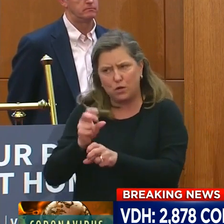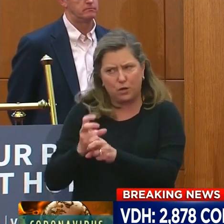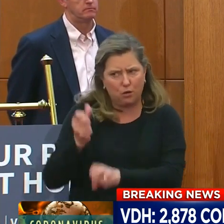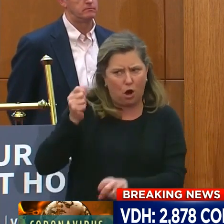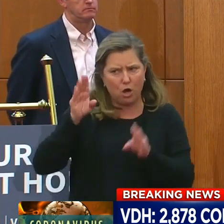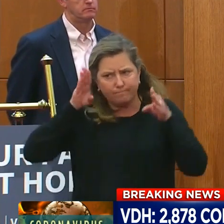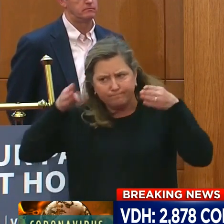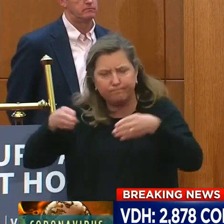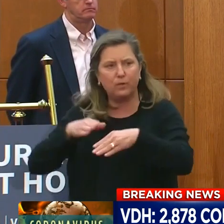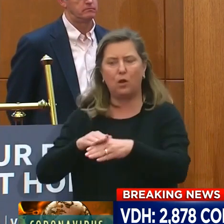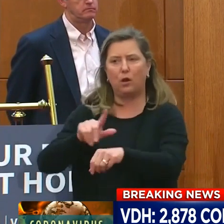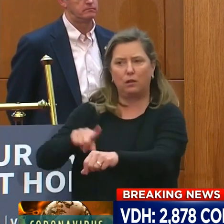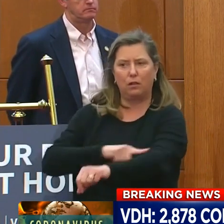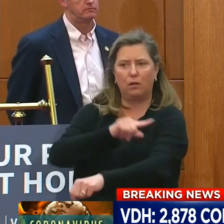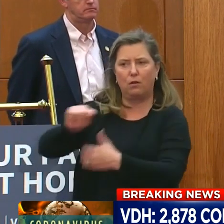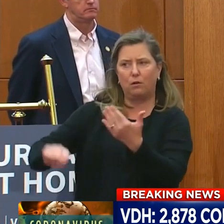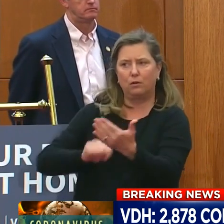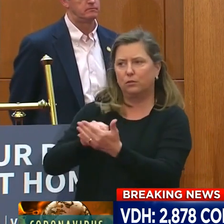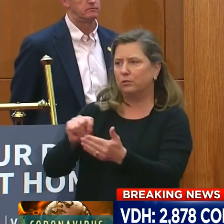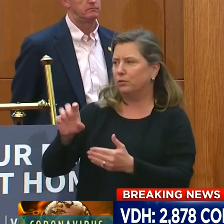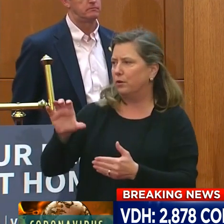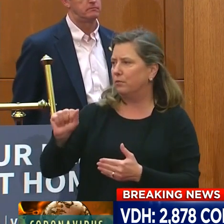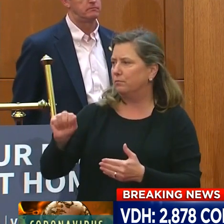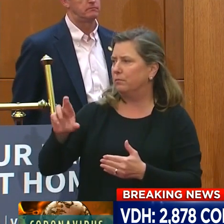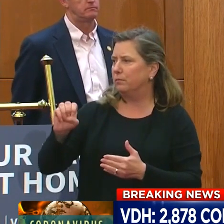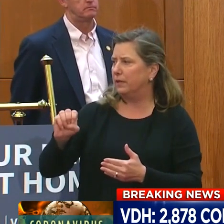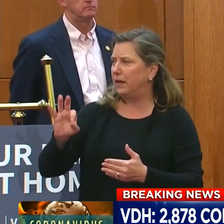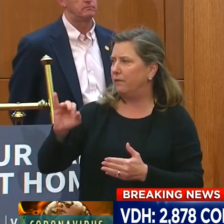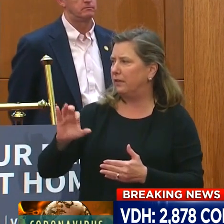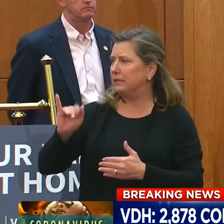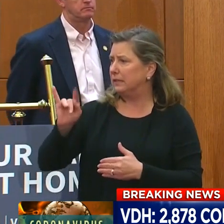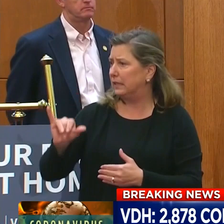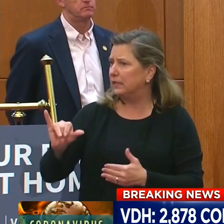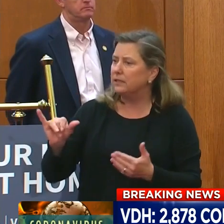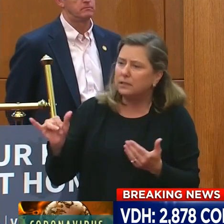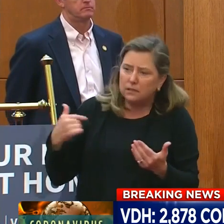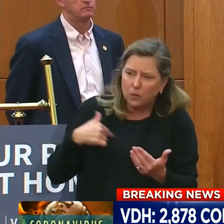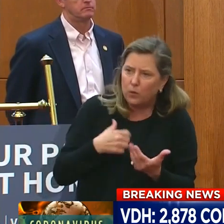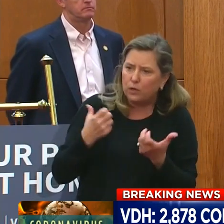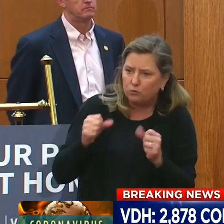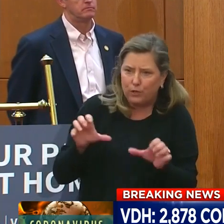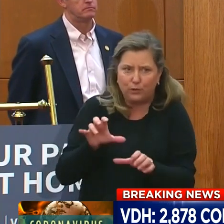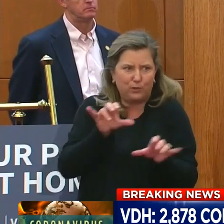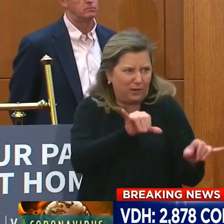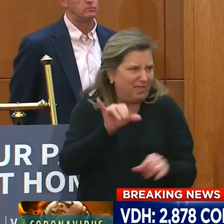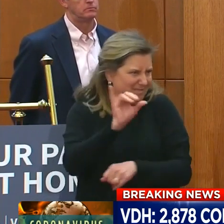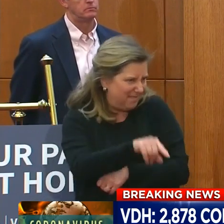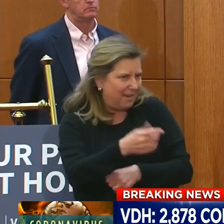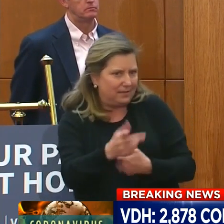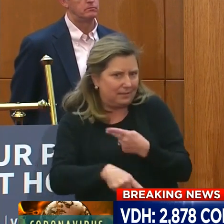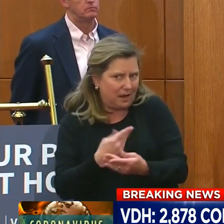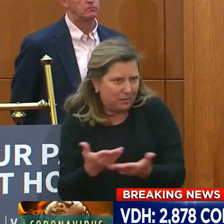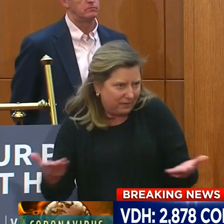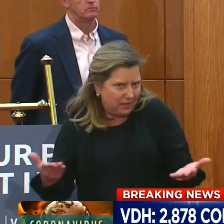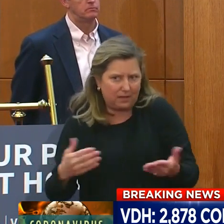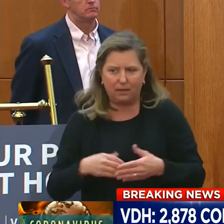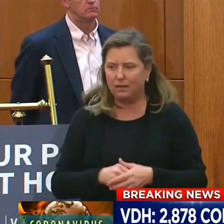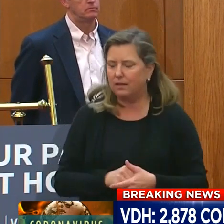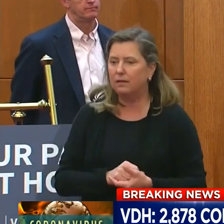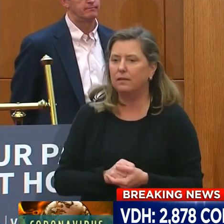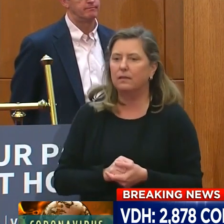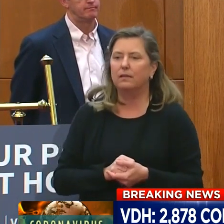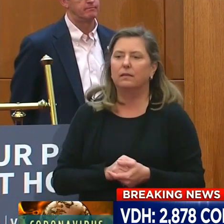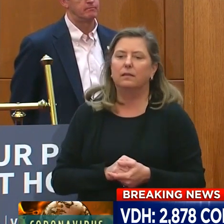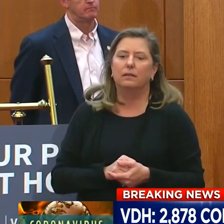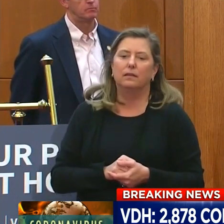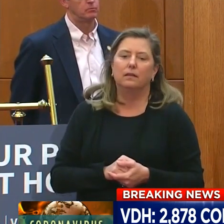care facilities, one of the things that we're trying to do is just those sorts of things. So if there's